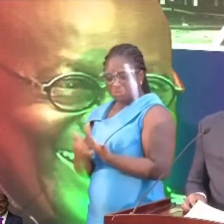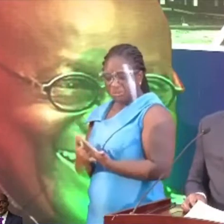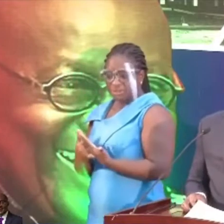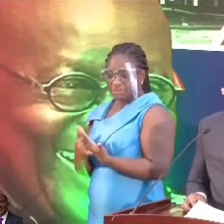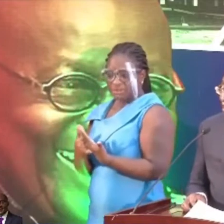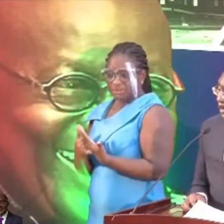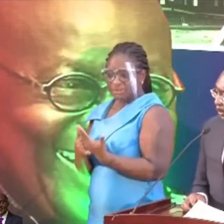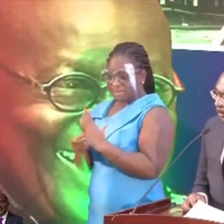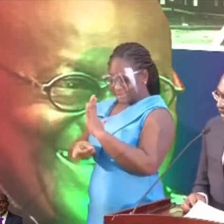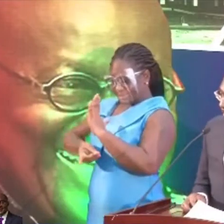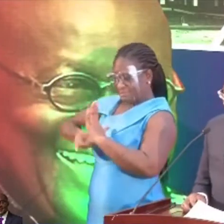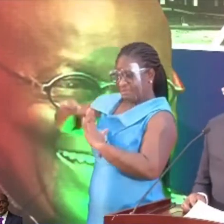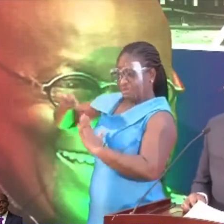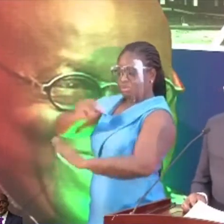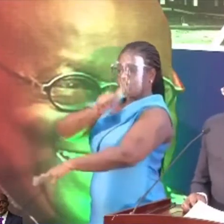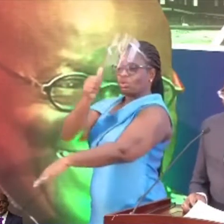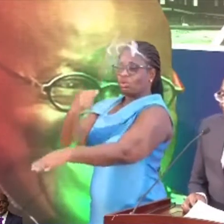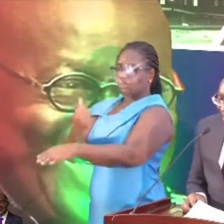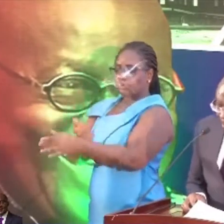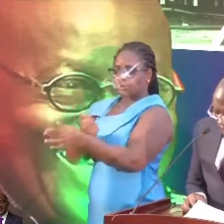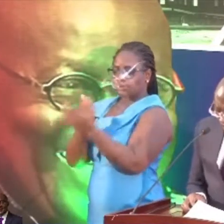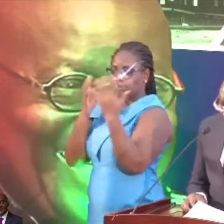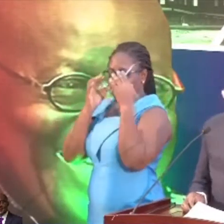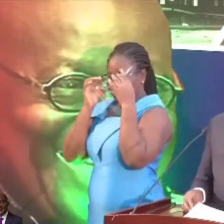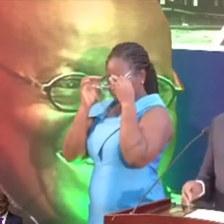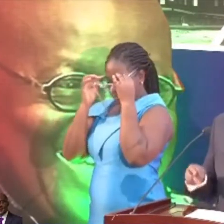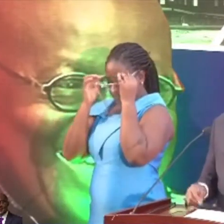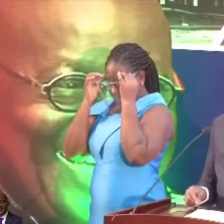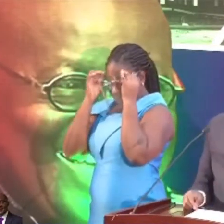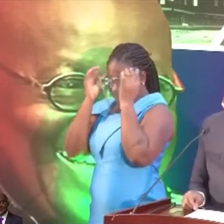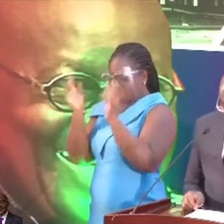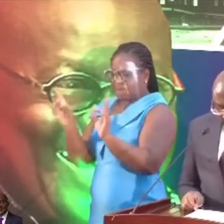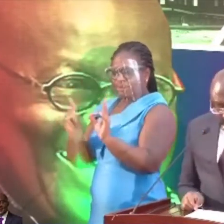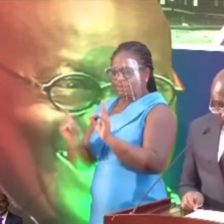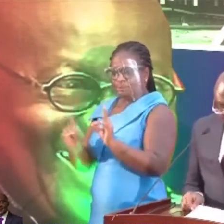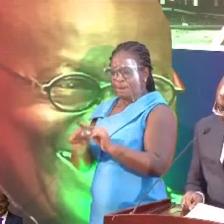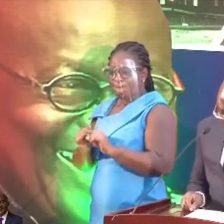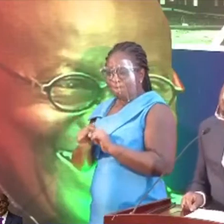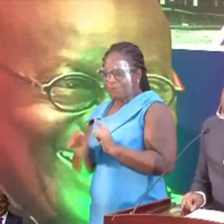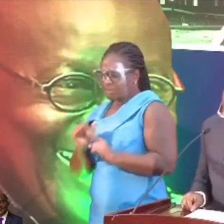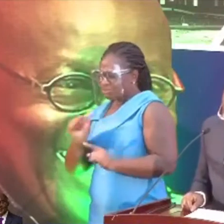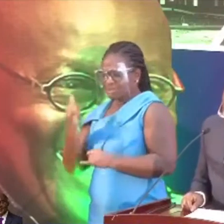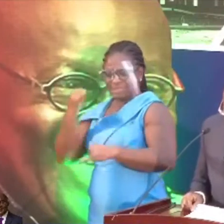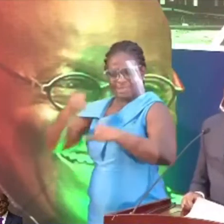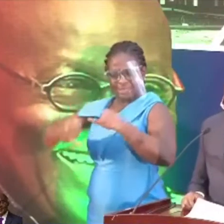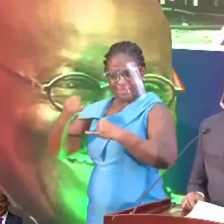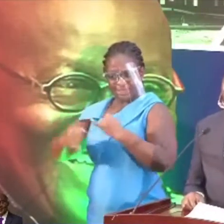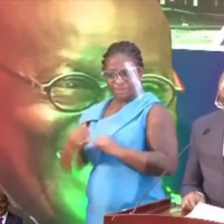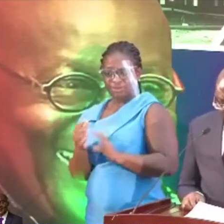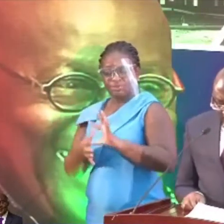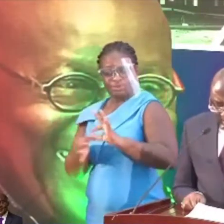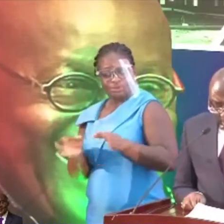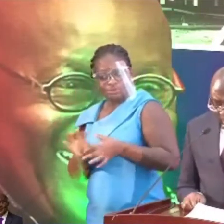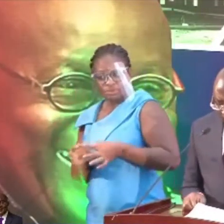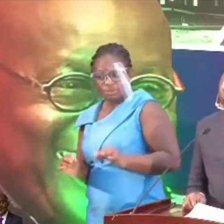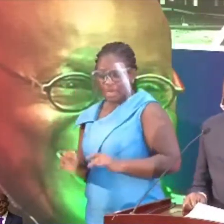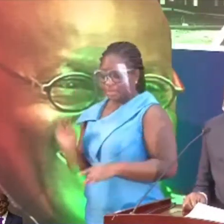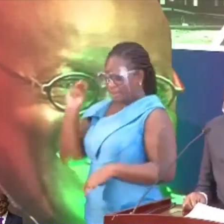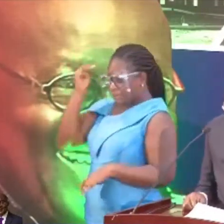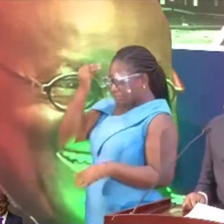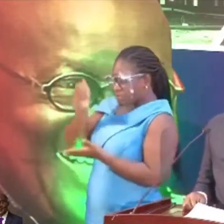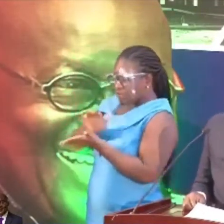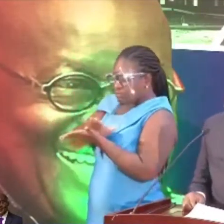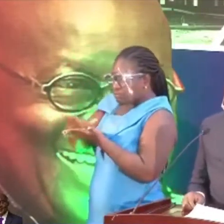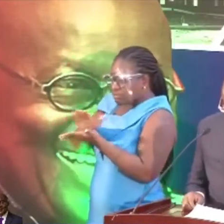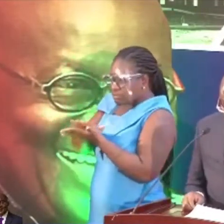the development authorities are doing. But that is not the end of the story. The Ministry of Sanitation